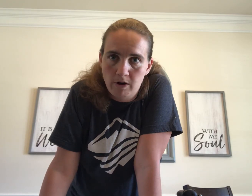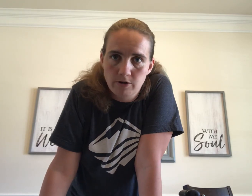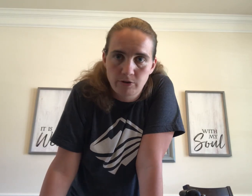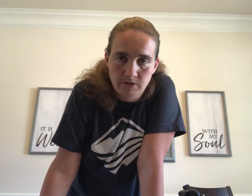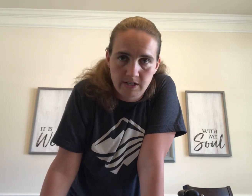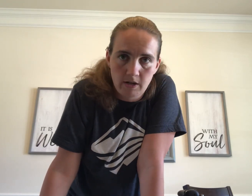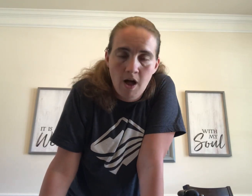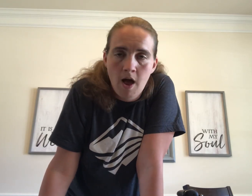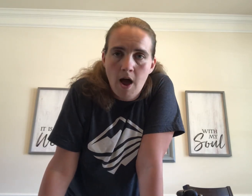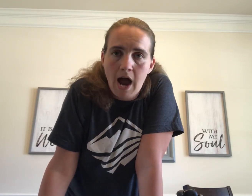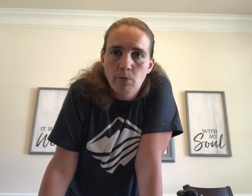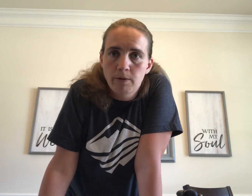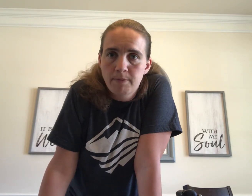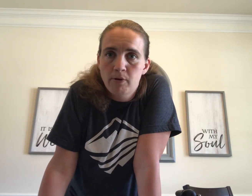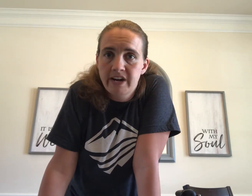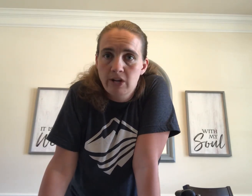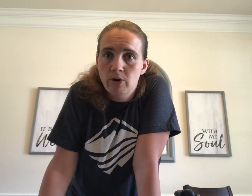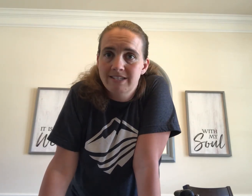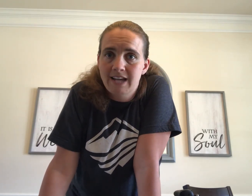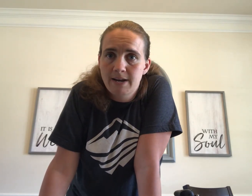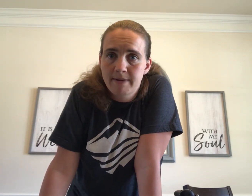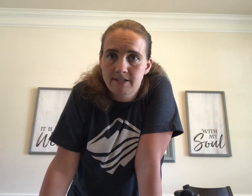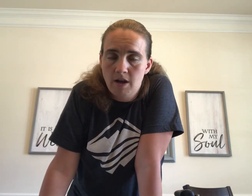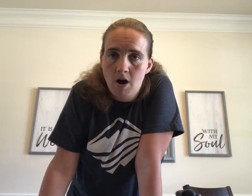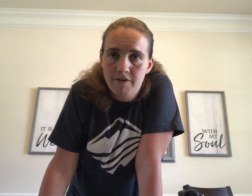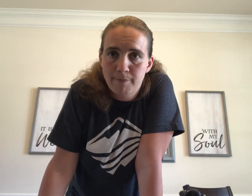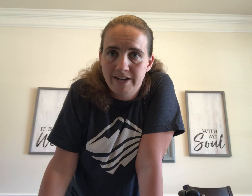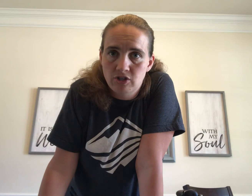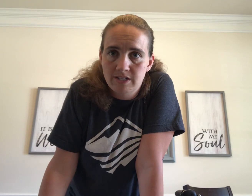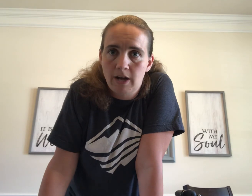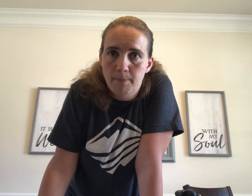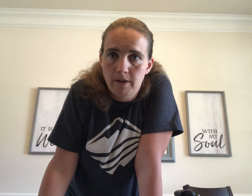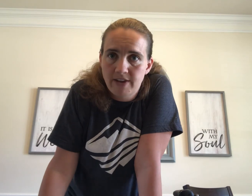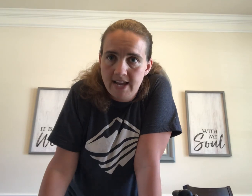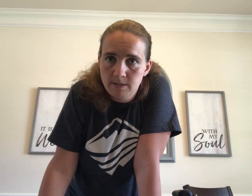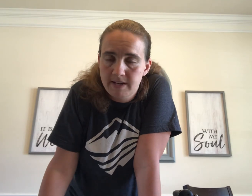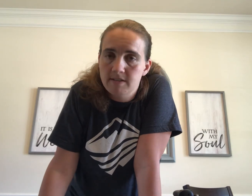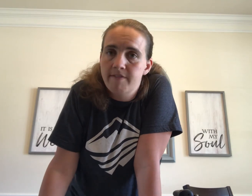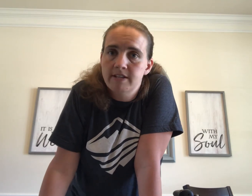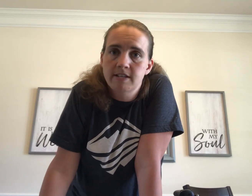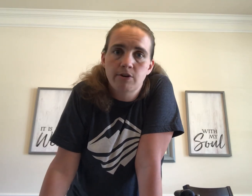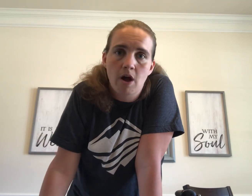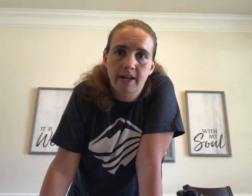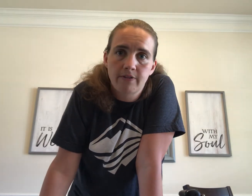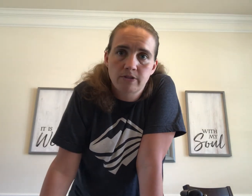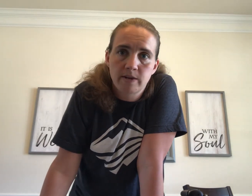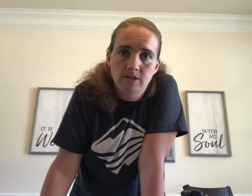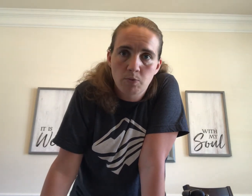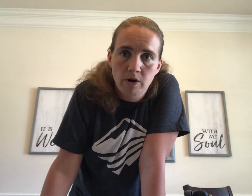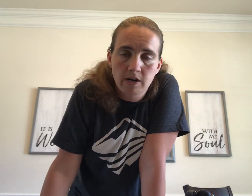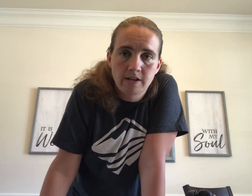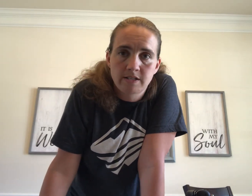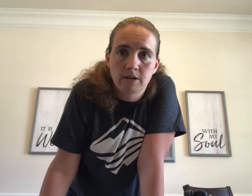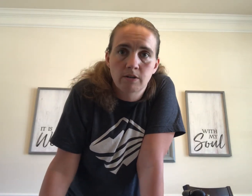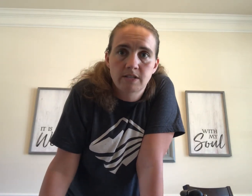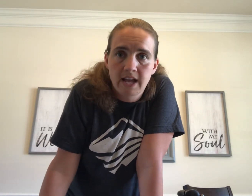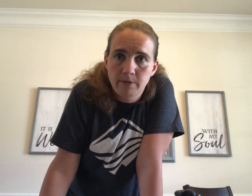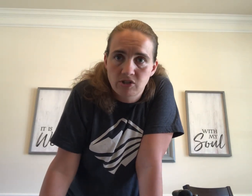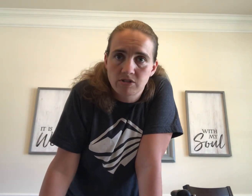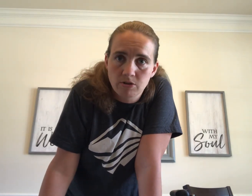2 still. I will be putting your assignments off by just a couple of days because obviously you're not getting this week's homework until today, which is